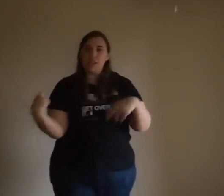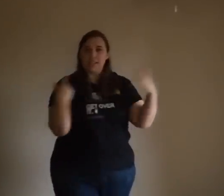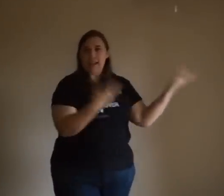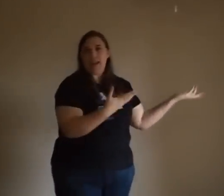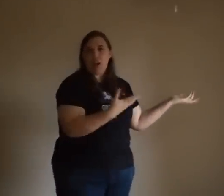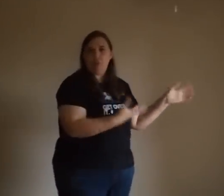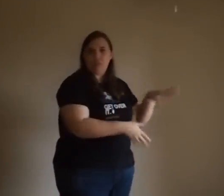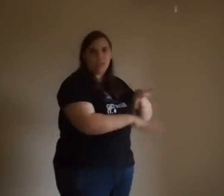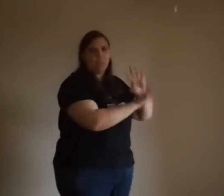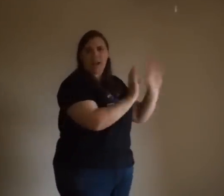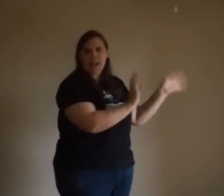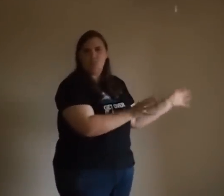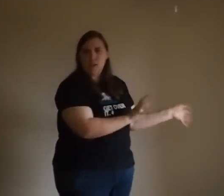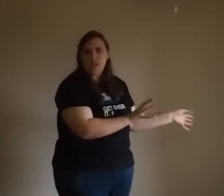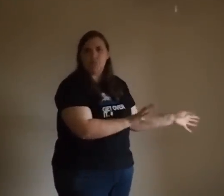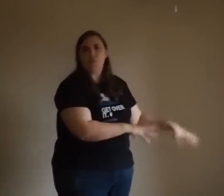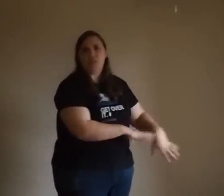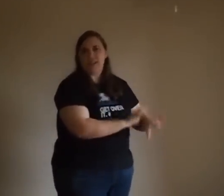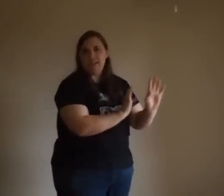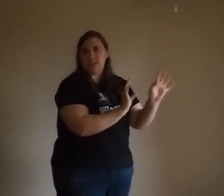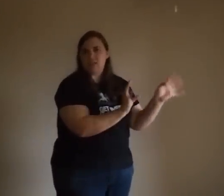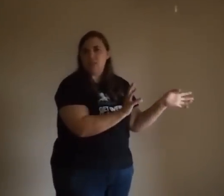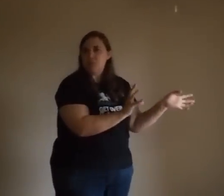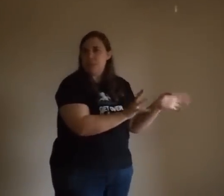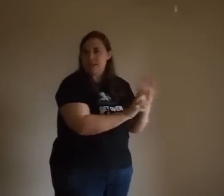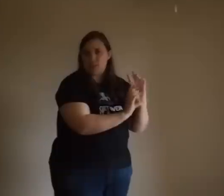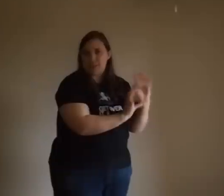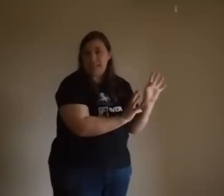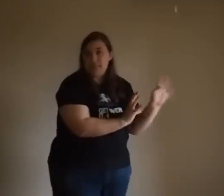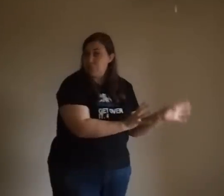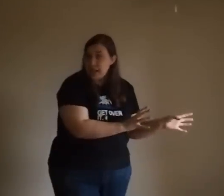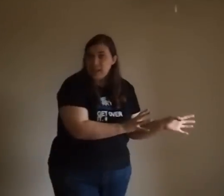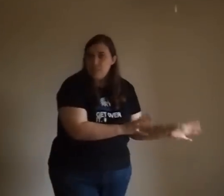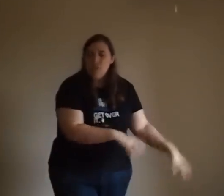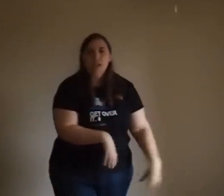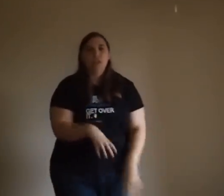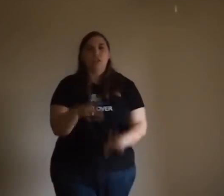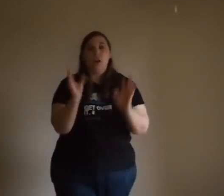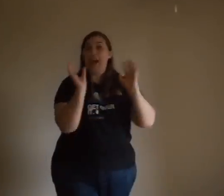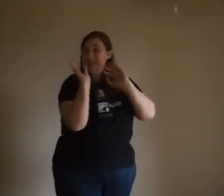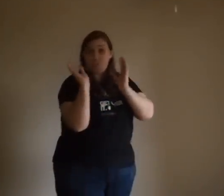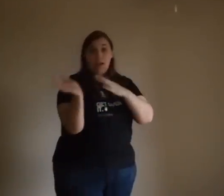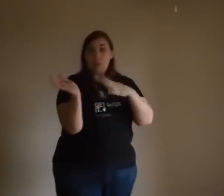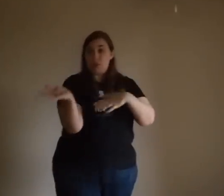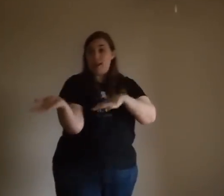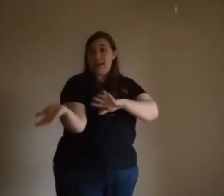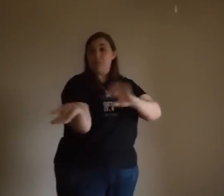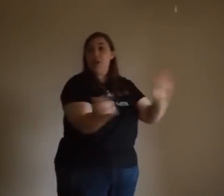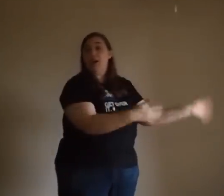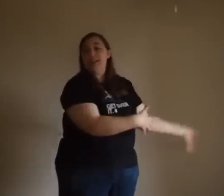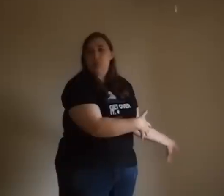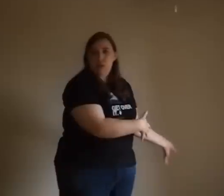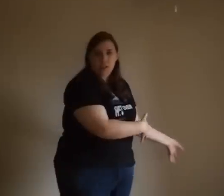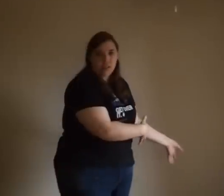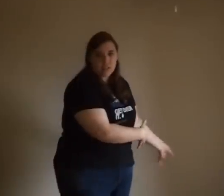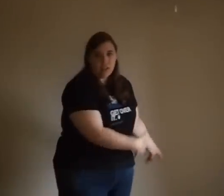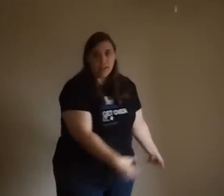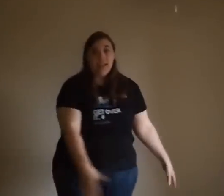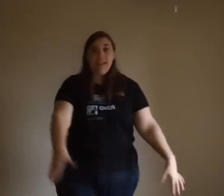is taken off to some kind of weird room where he's seduced by some slave chick. So, and Spock and McCoy have no idea where Kirk is gone. It's